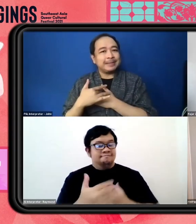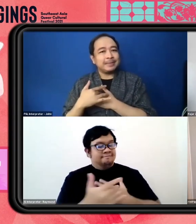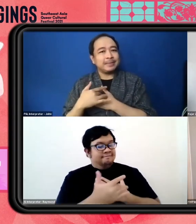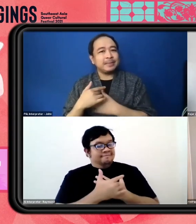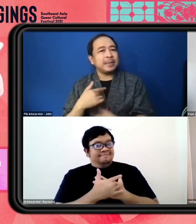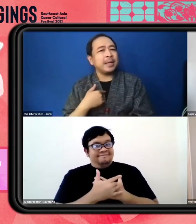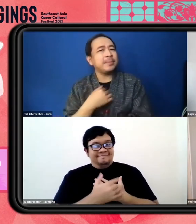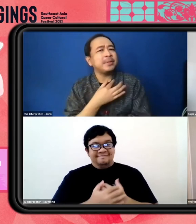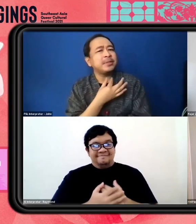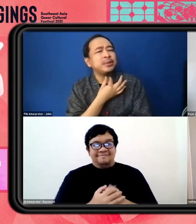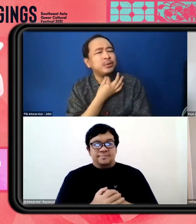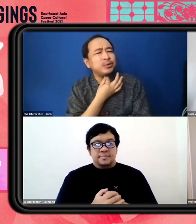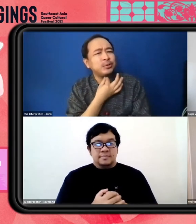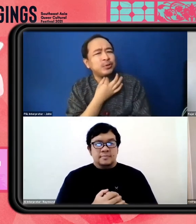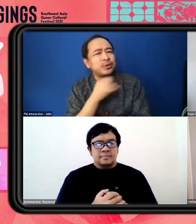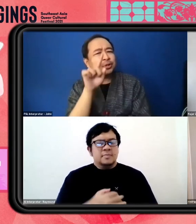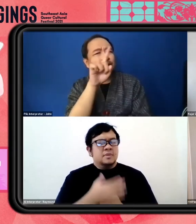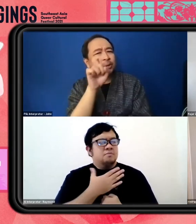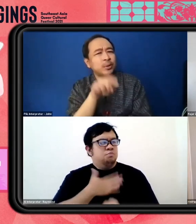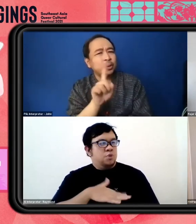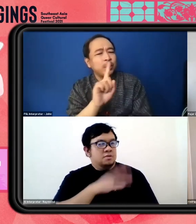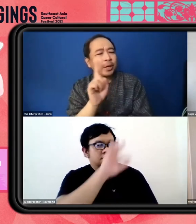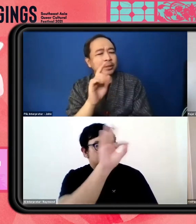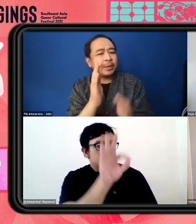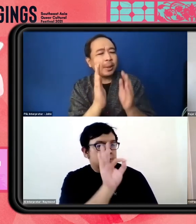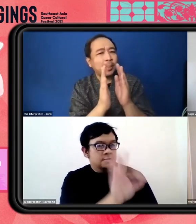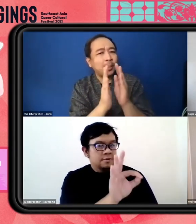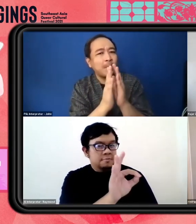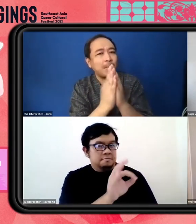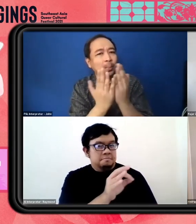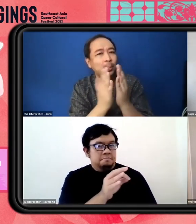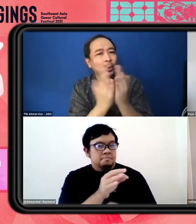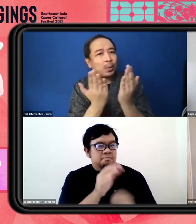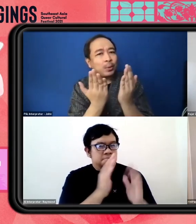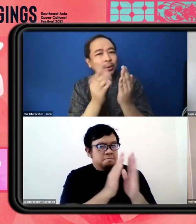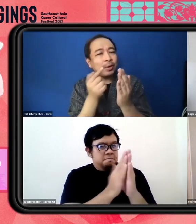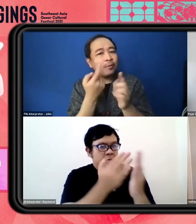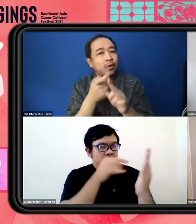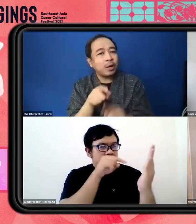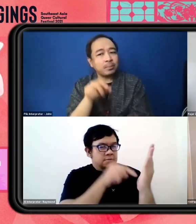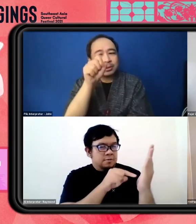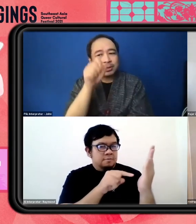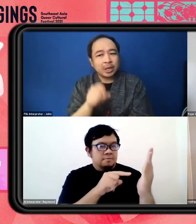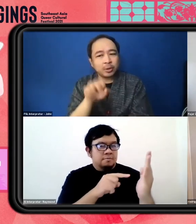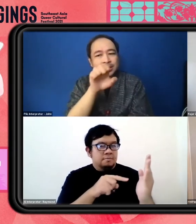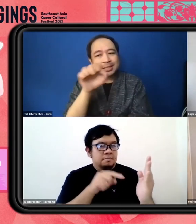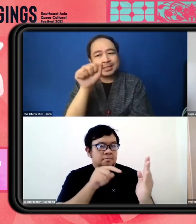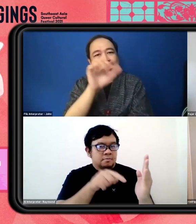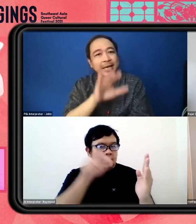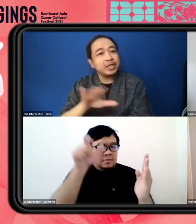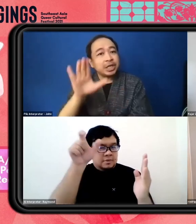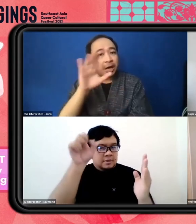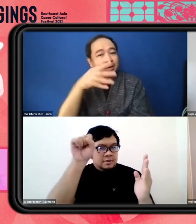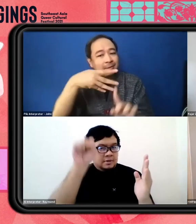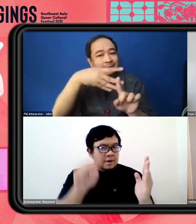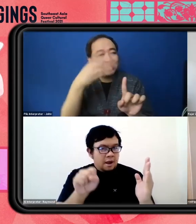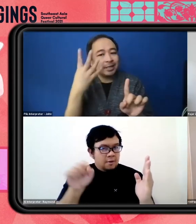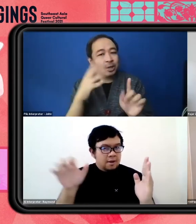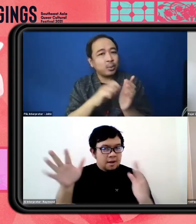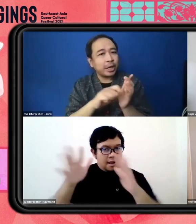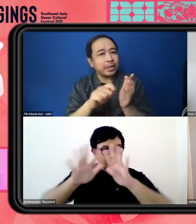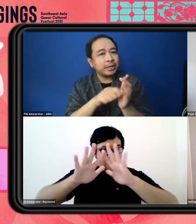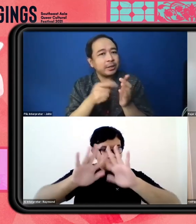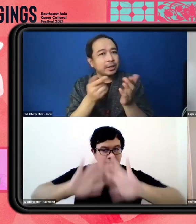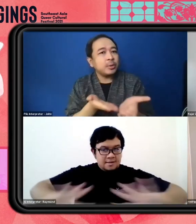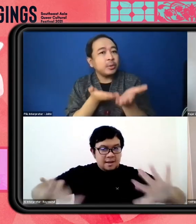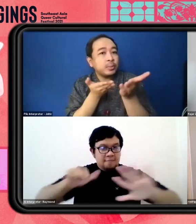what book by a queer Southeast Asian writer would you recommend? So I have in my hand